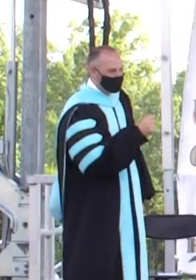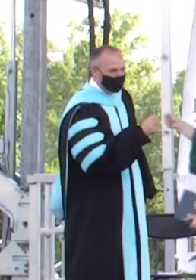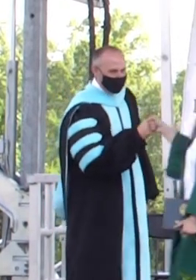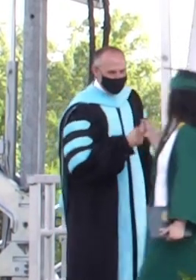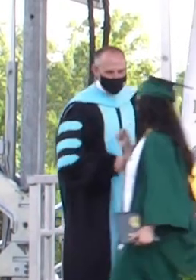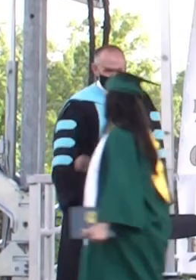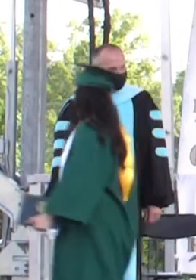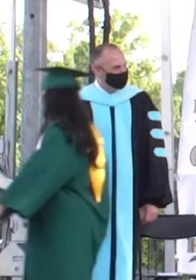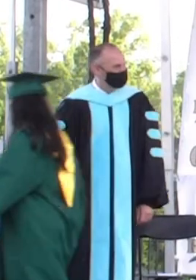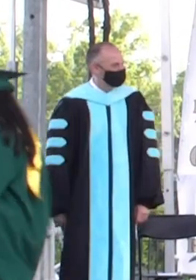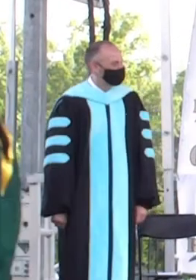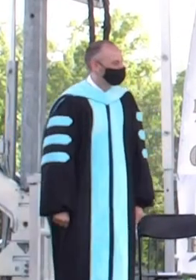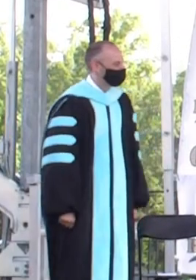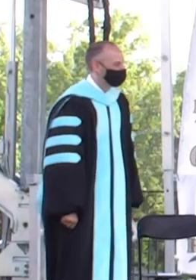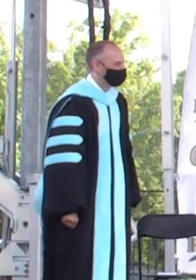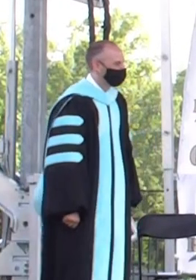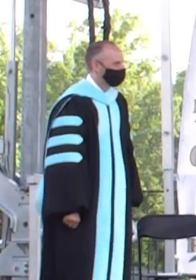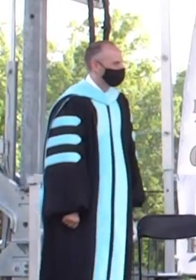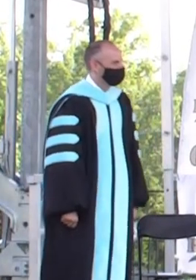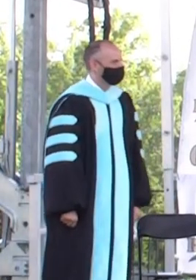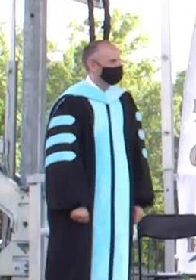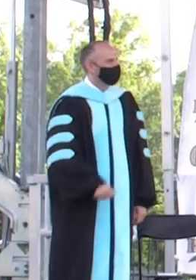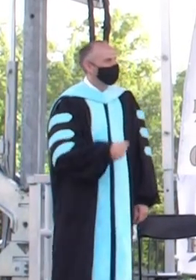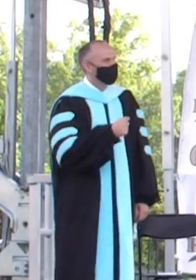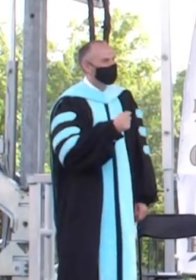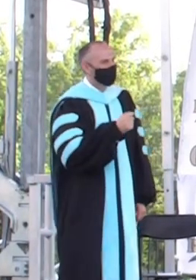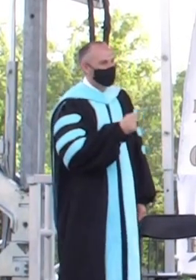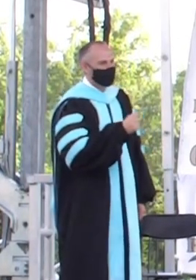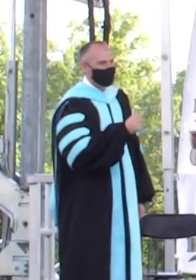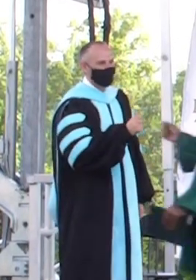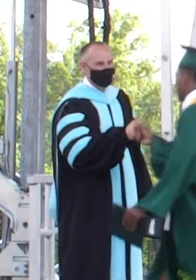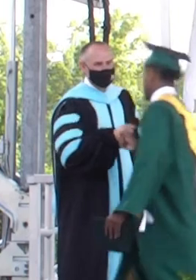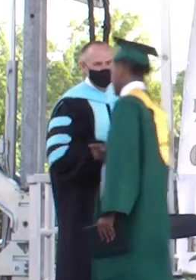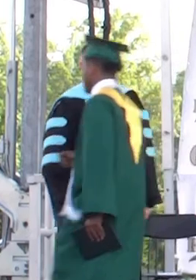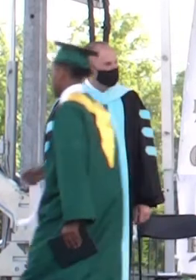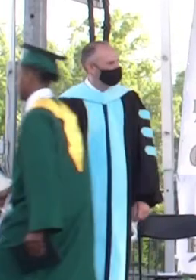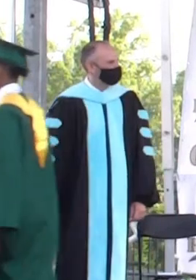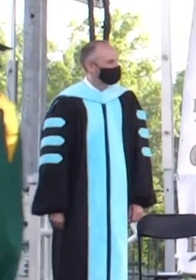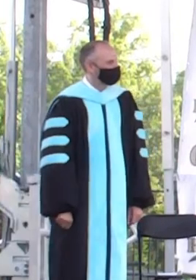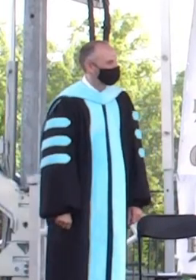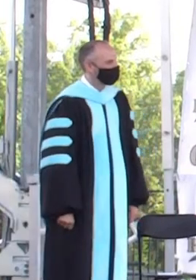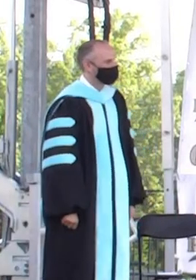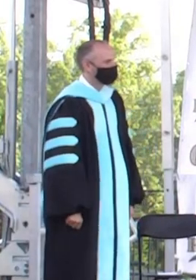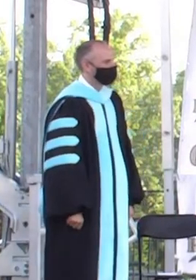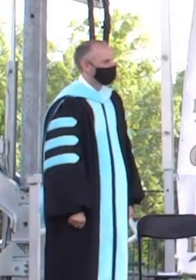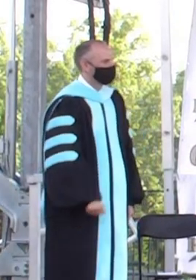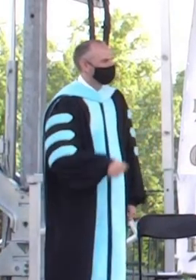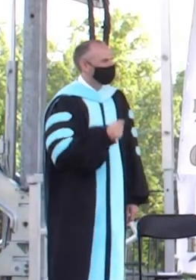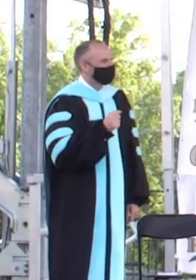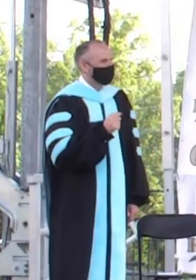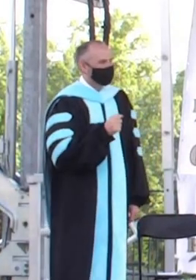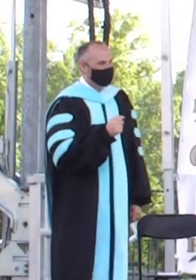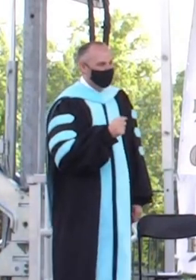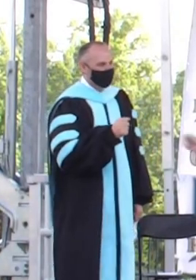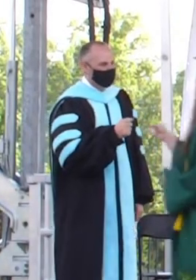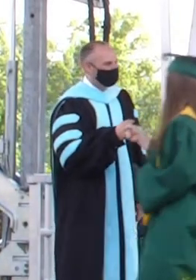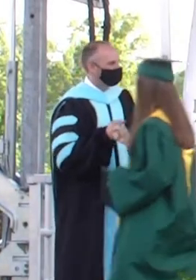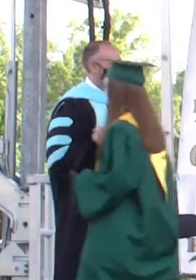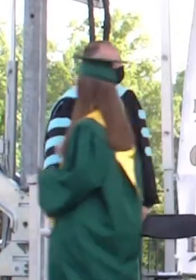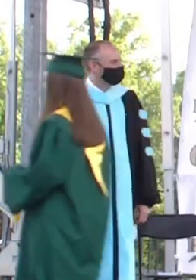Escudo. Julia Cindy Fry, honor graduate. King Liu, honor